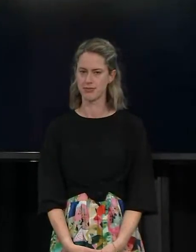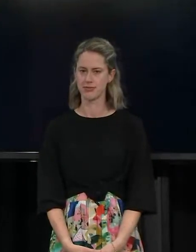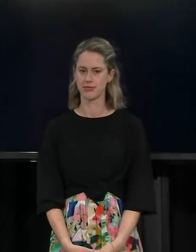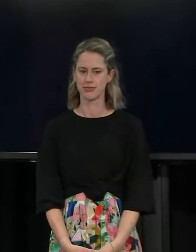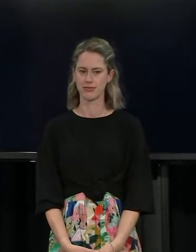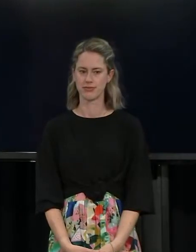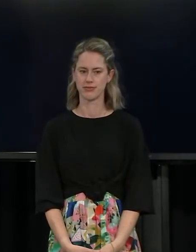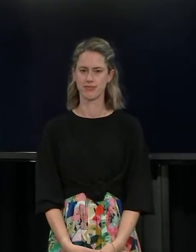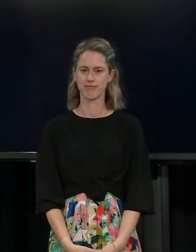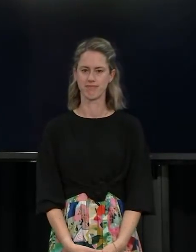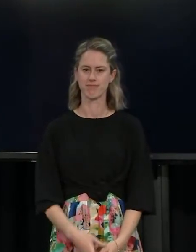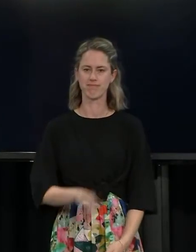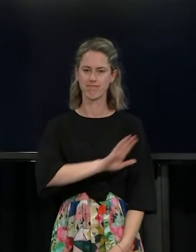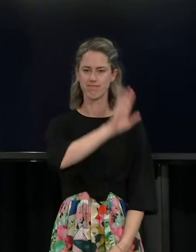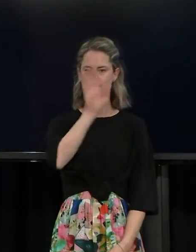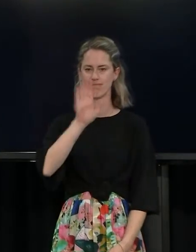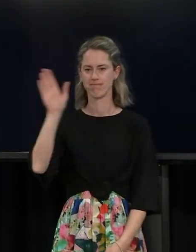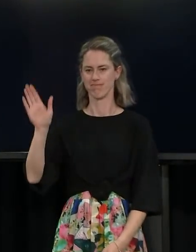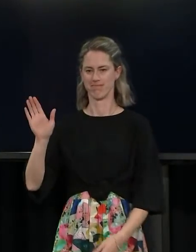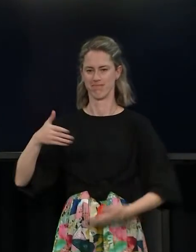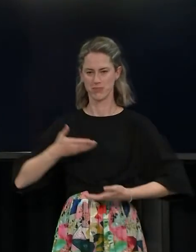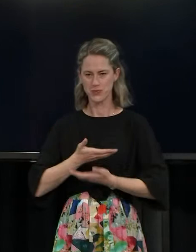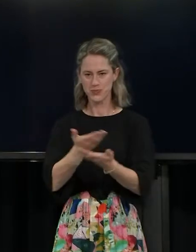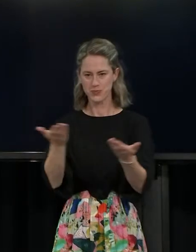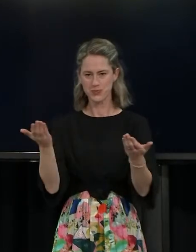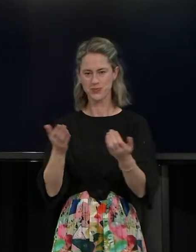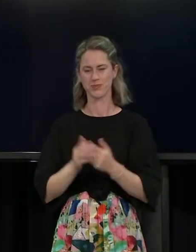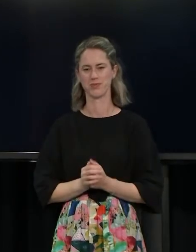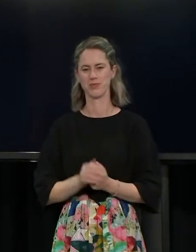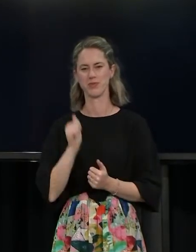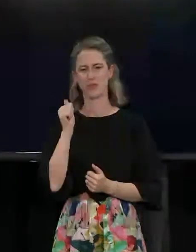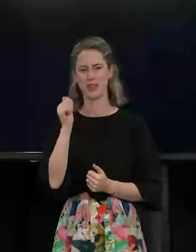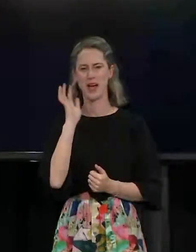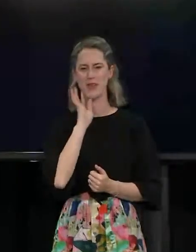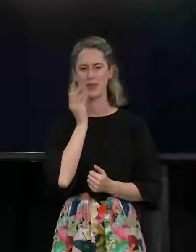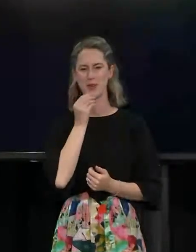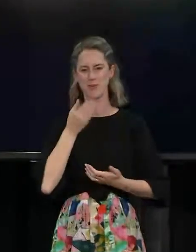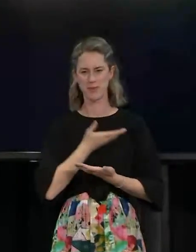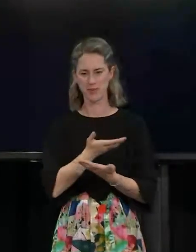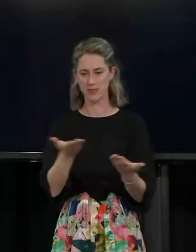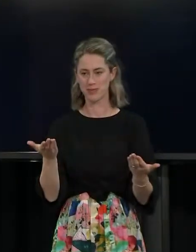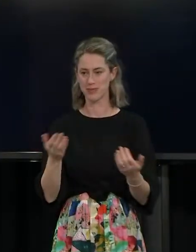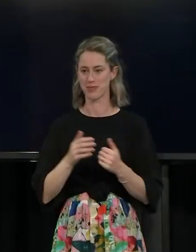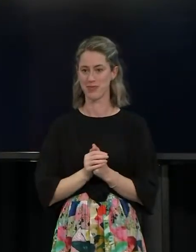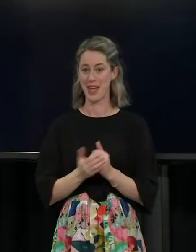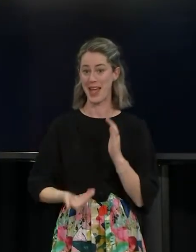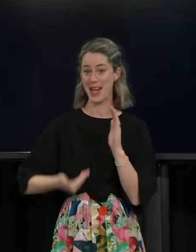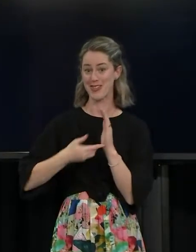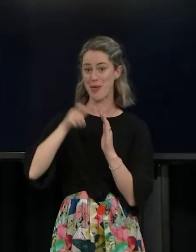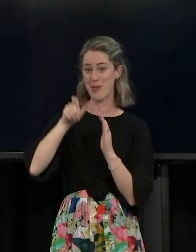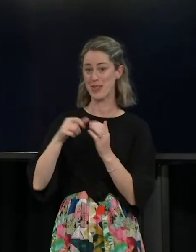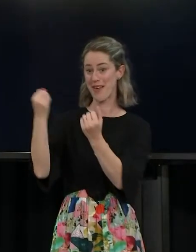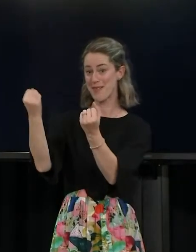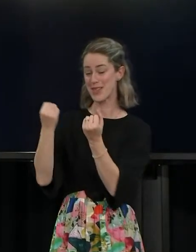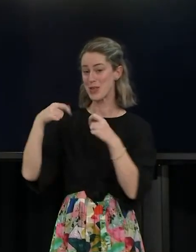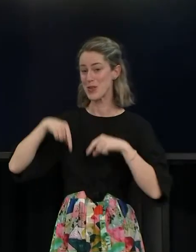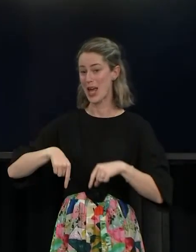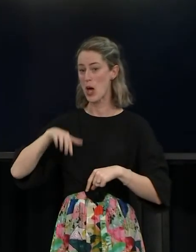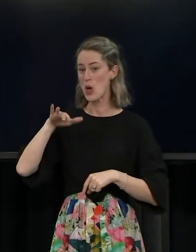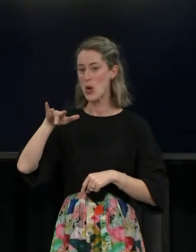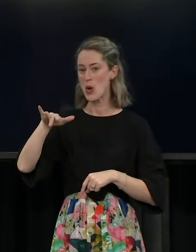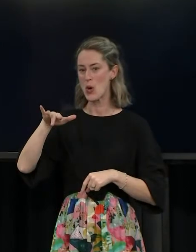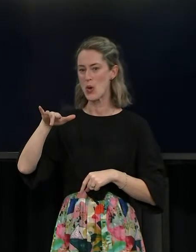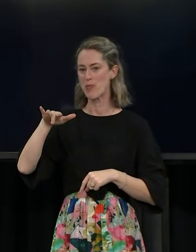Ina hau e whā, tēnā koutou katoa. Good afternoon, everyone. We have an extra guest for today's briefing,